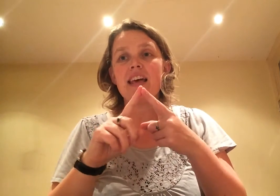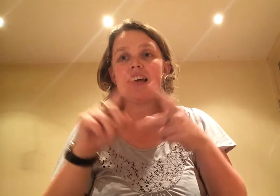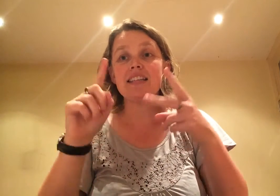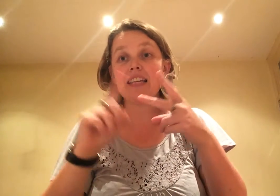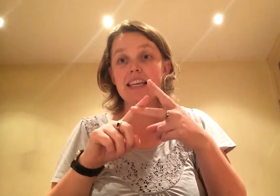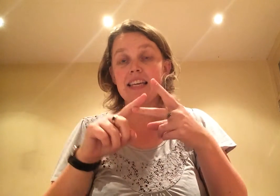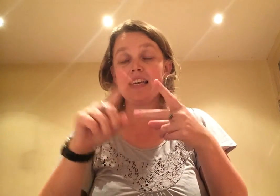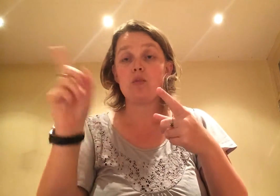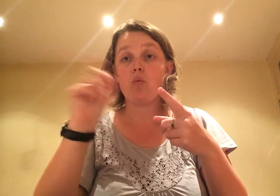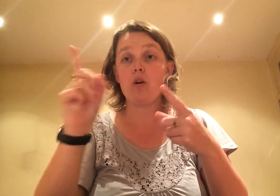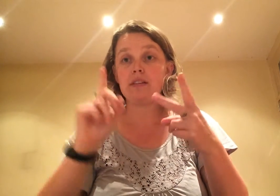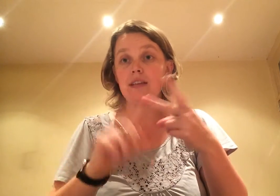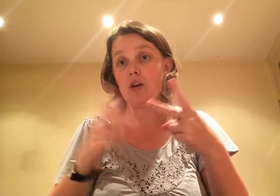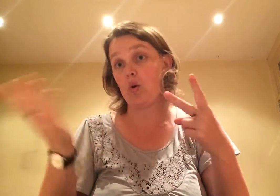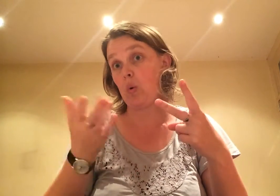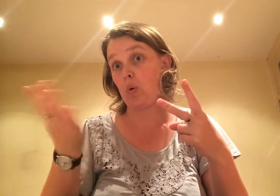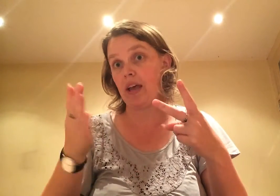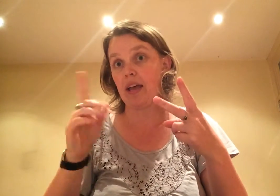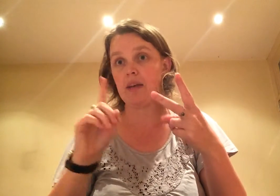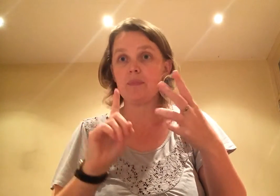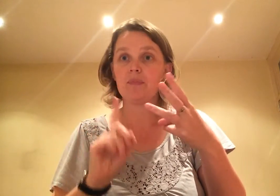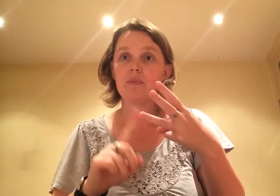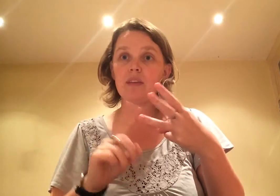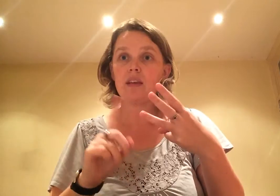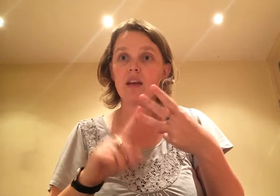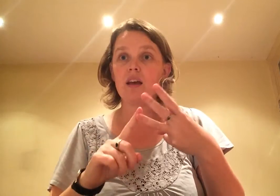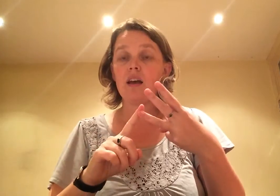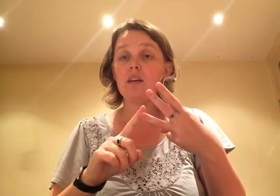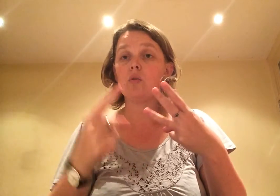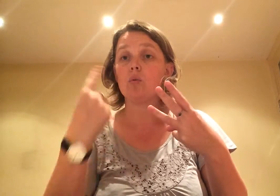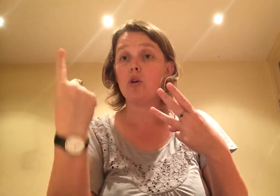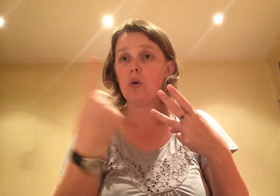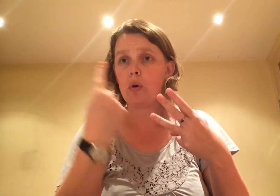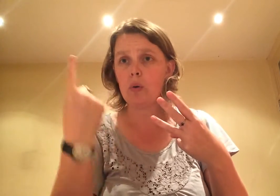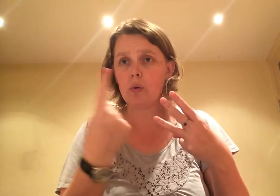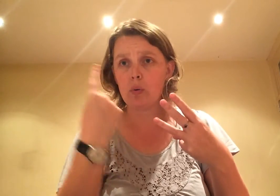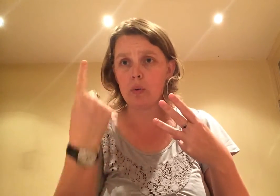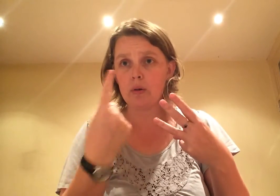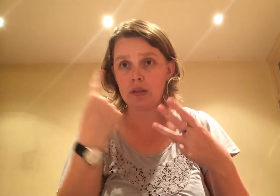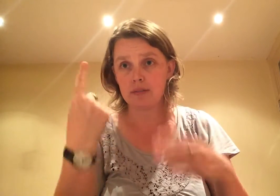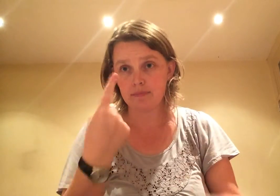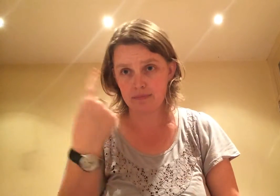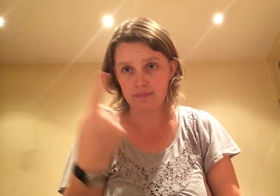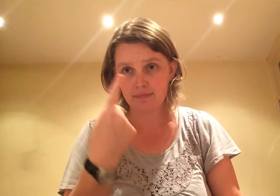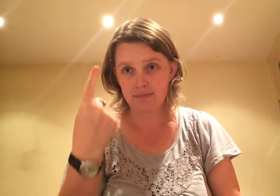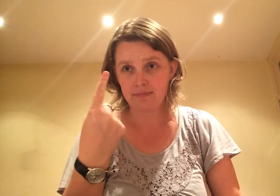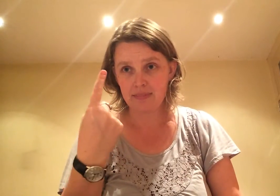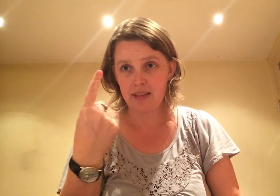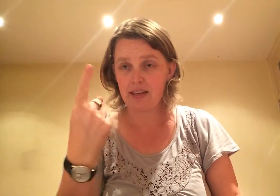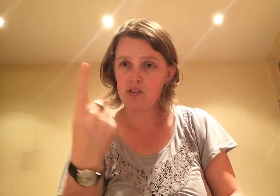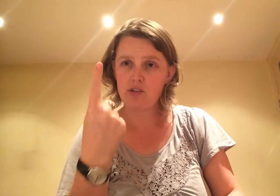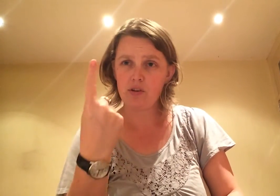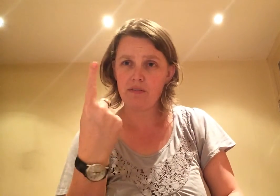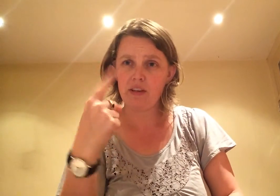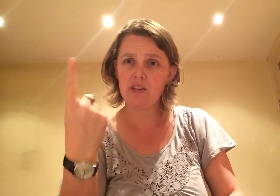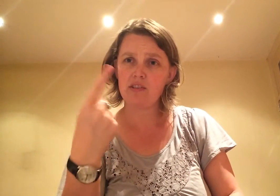that is what, where, oh, who. Okay, and it's just got your finger and you just sort of